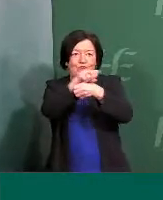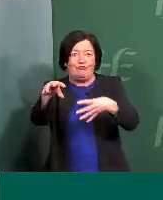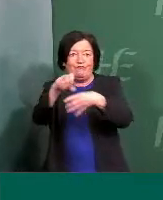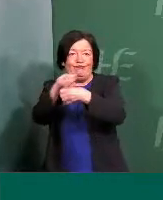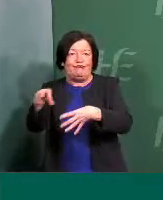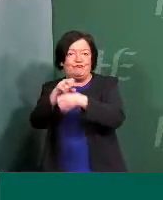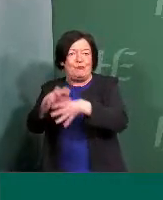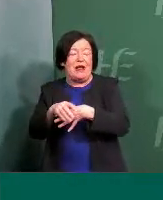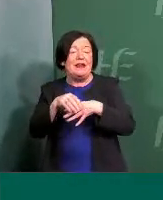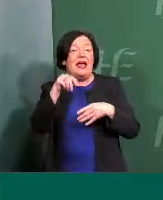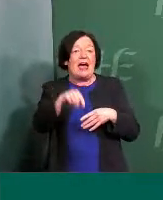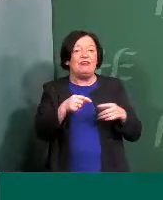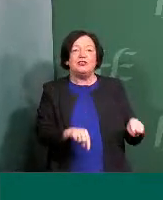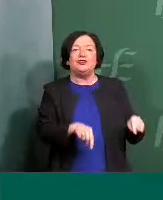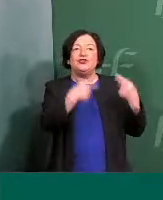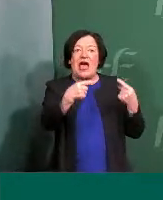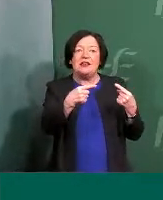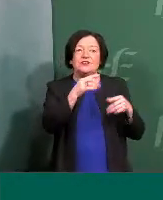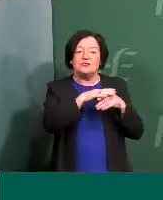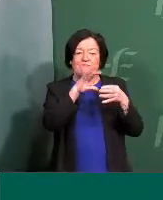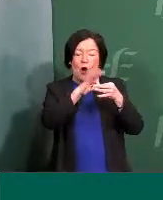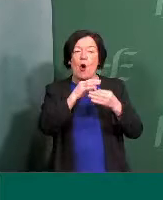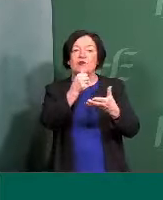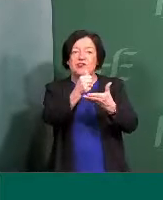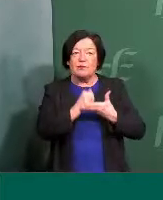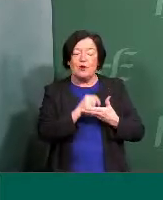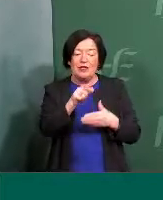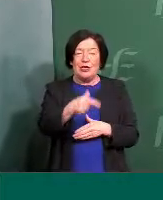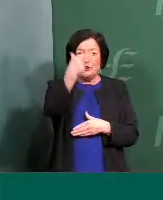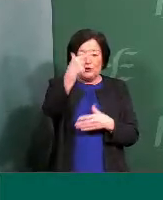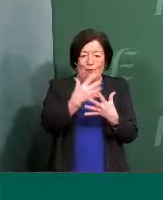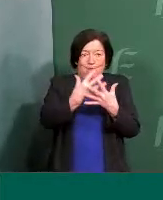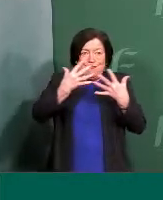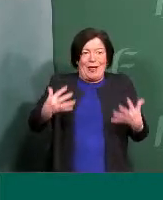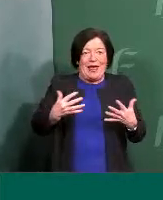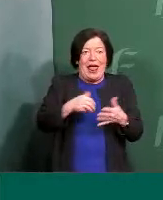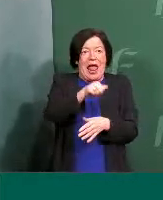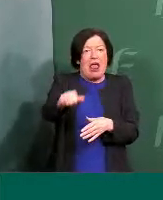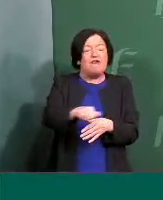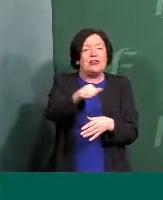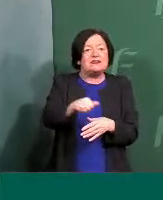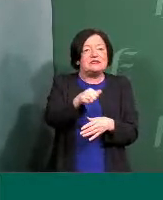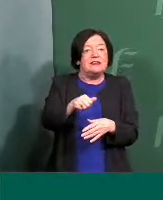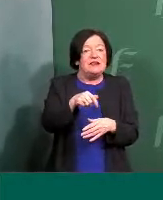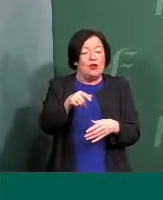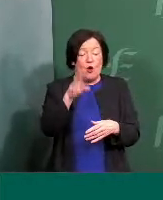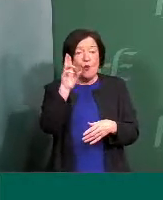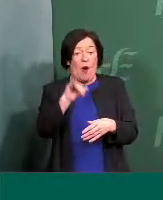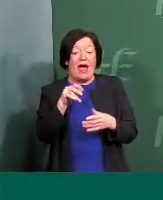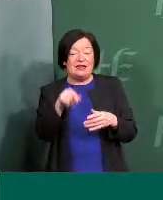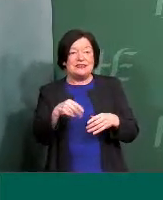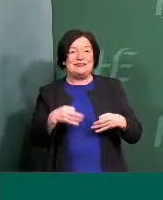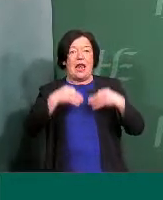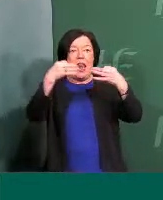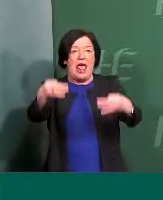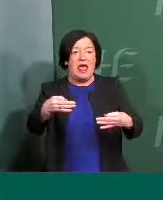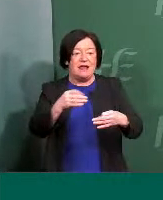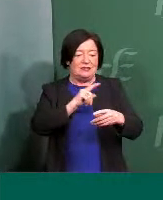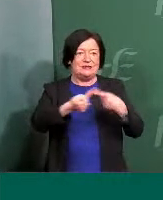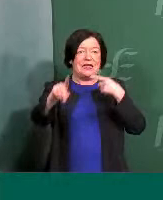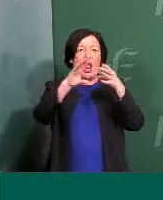and also the challenges in respect of home support. So they'd be the two big areas in terms of the reasons behind delayed